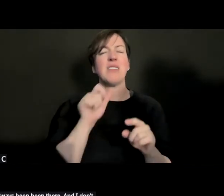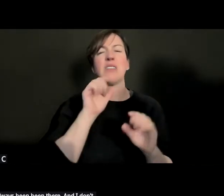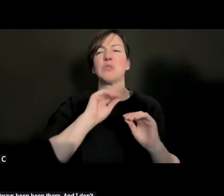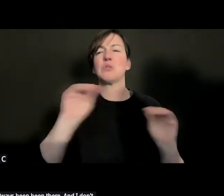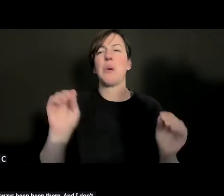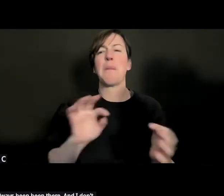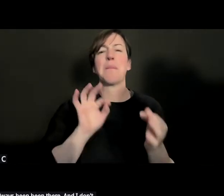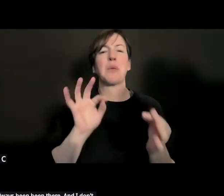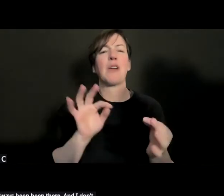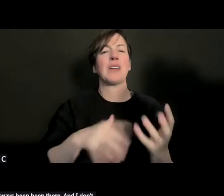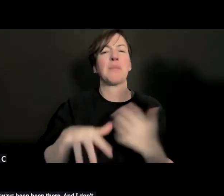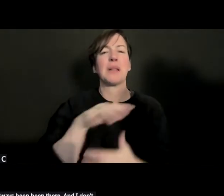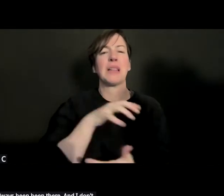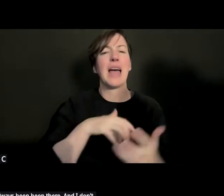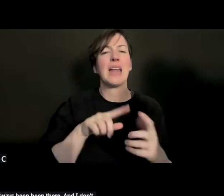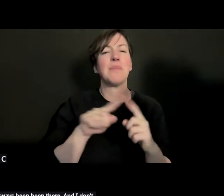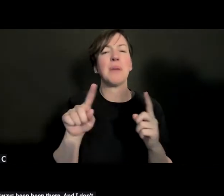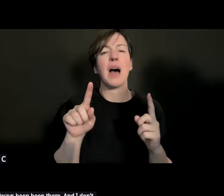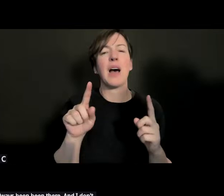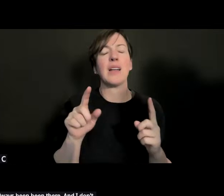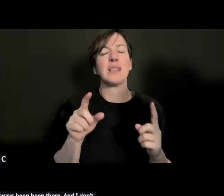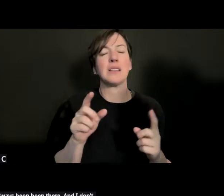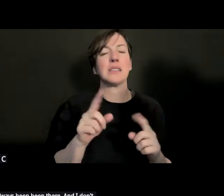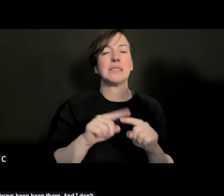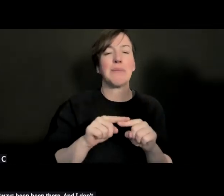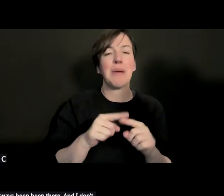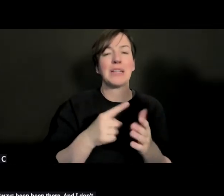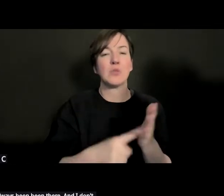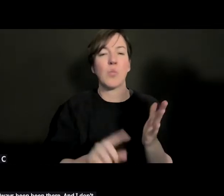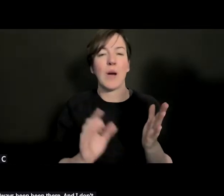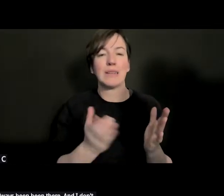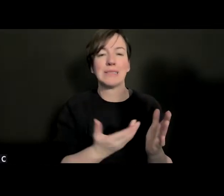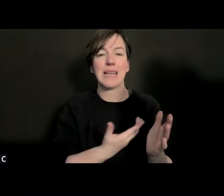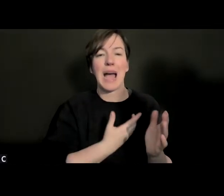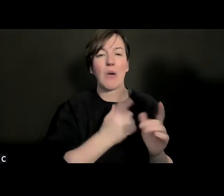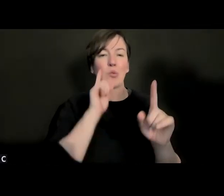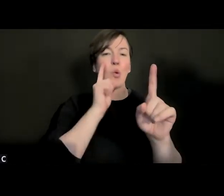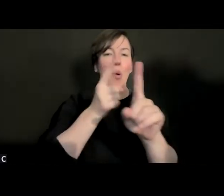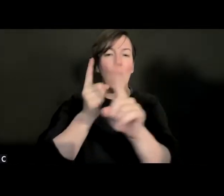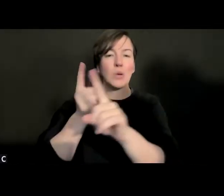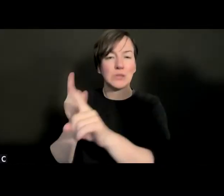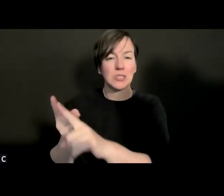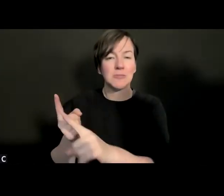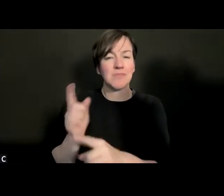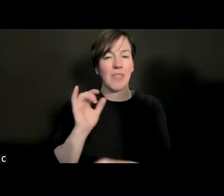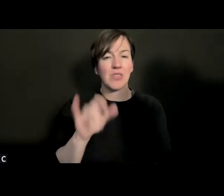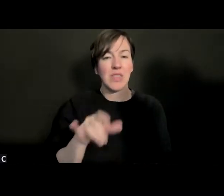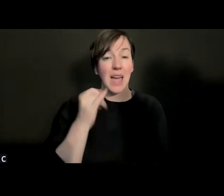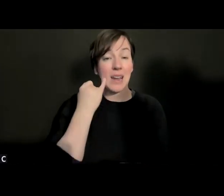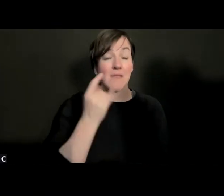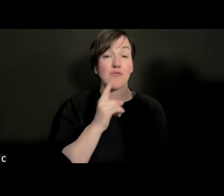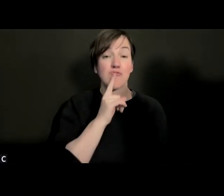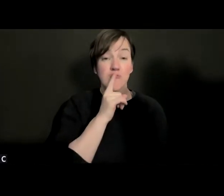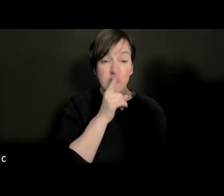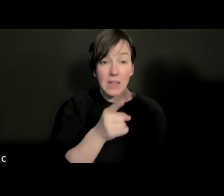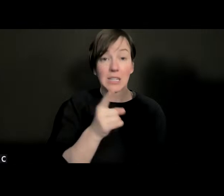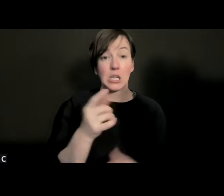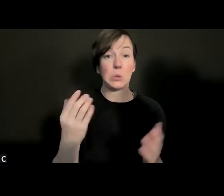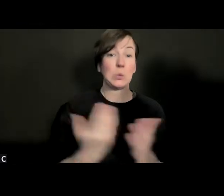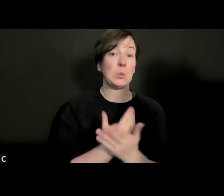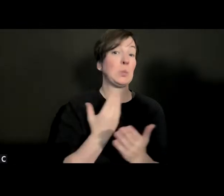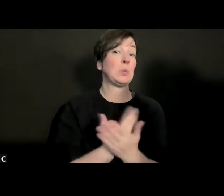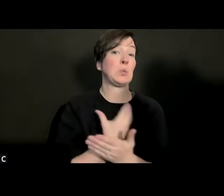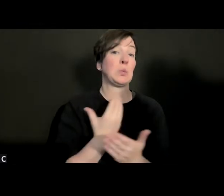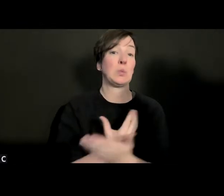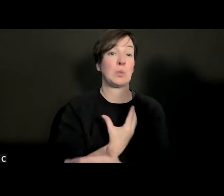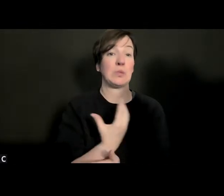depends on what it is that we are trying, like what our objectives and goals are. If it's really very new,